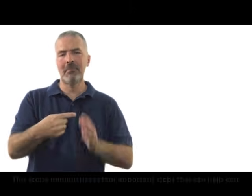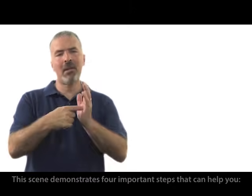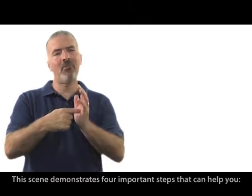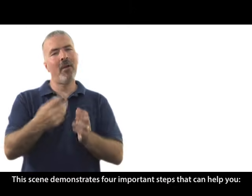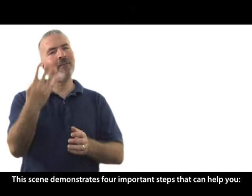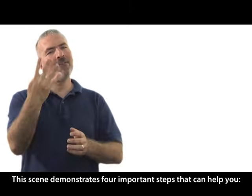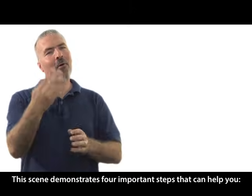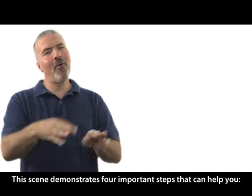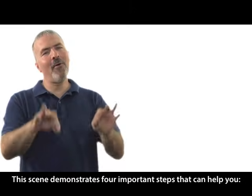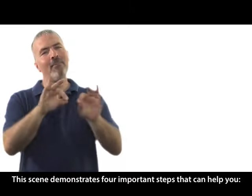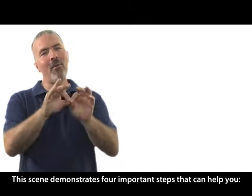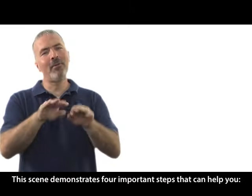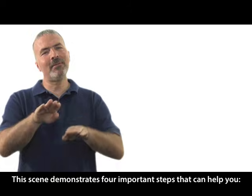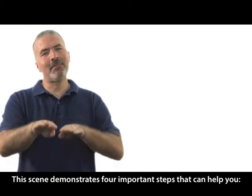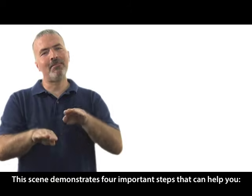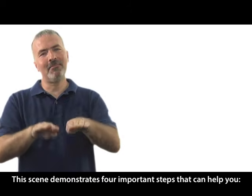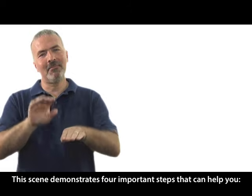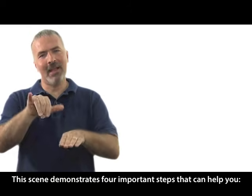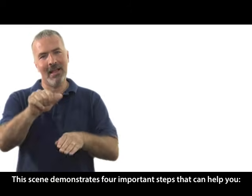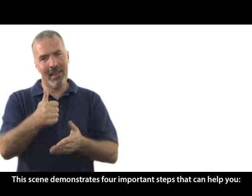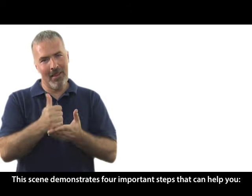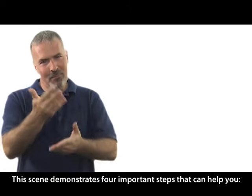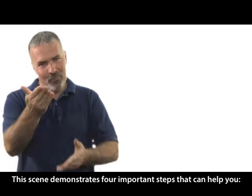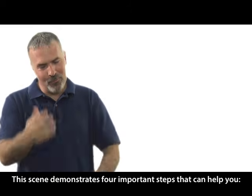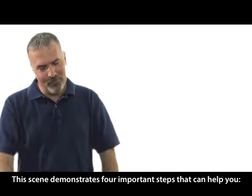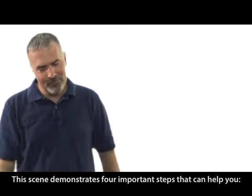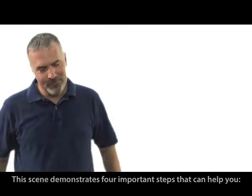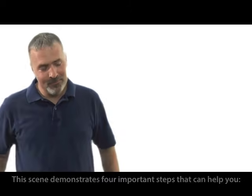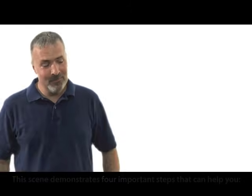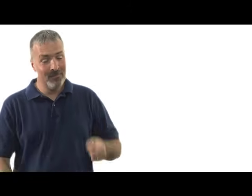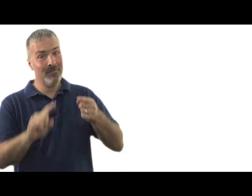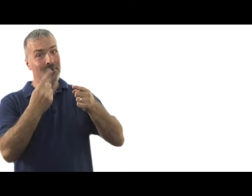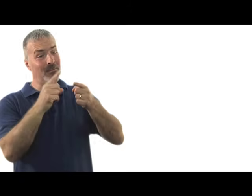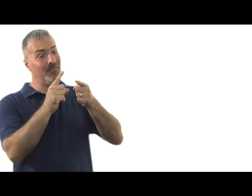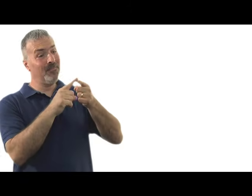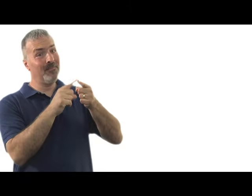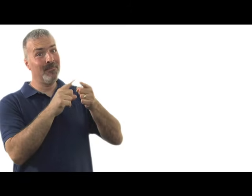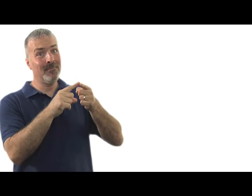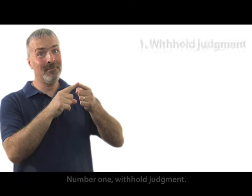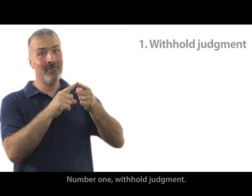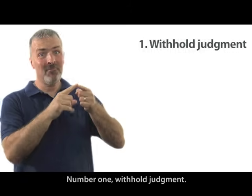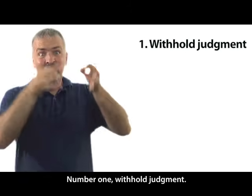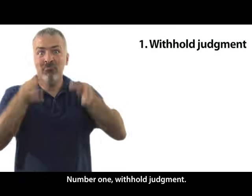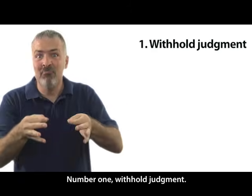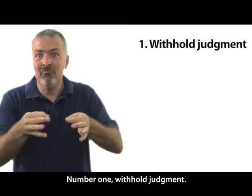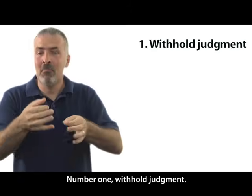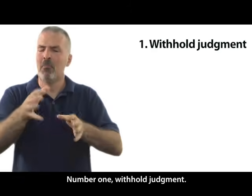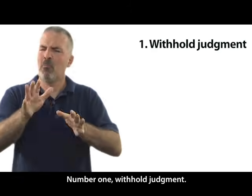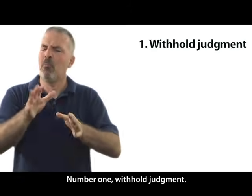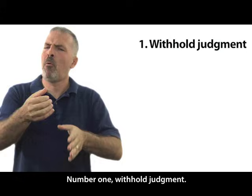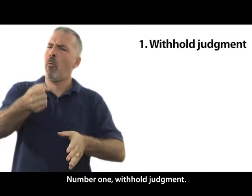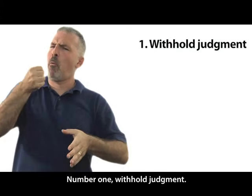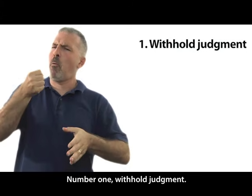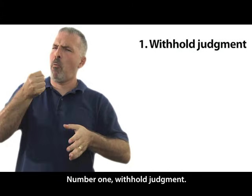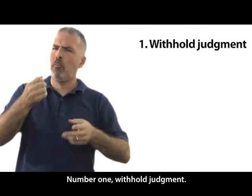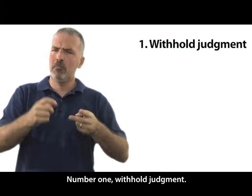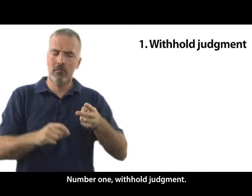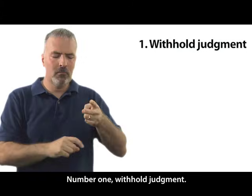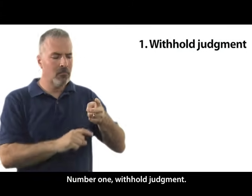This scene demonstrates 4 important steps that can help you. Number 1, withhold judgment.